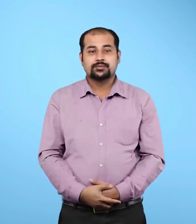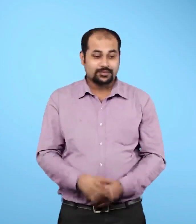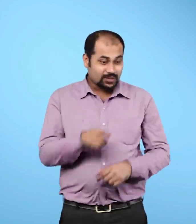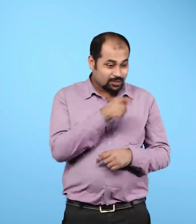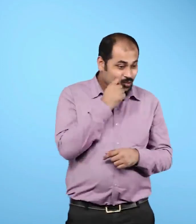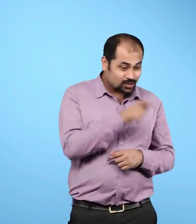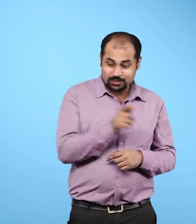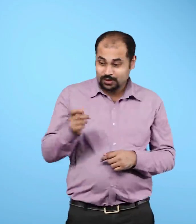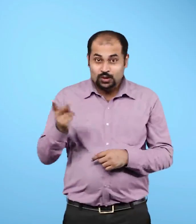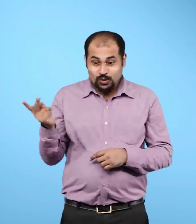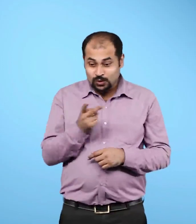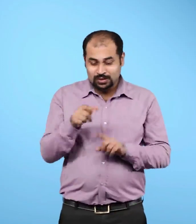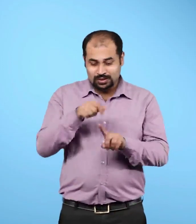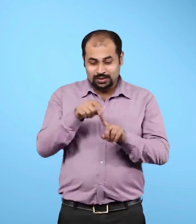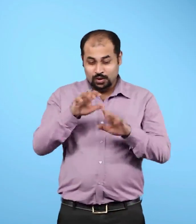How many marbles do they have in all?